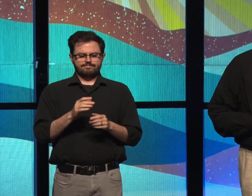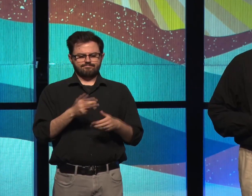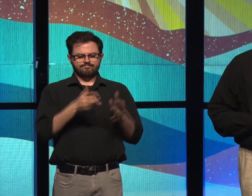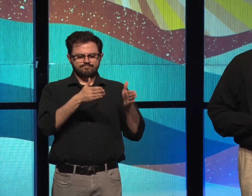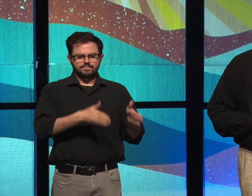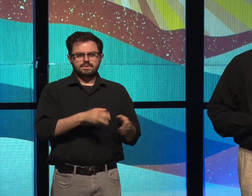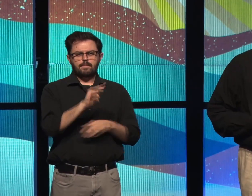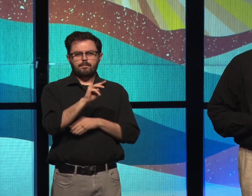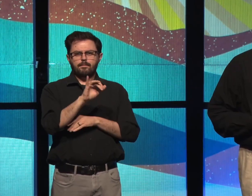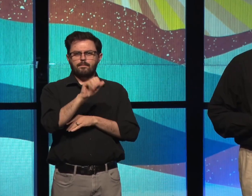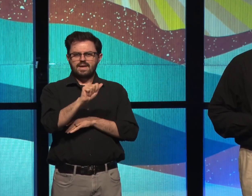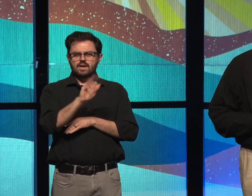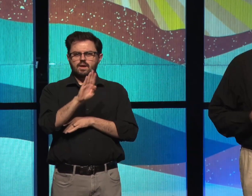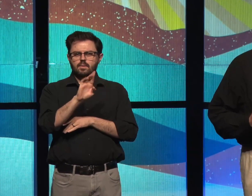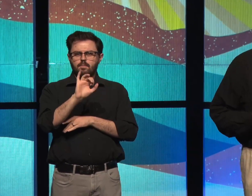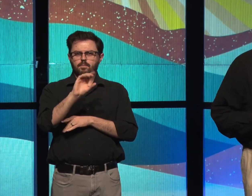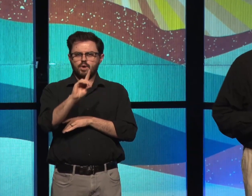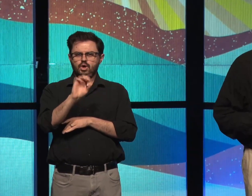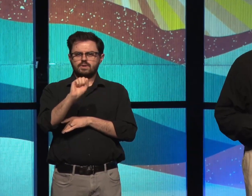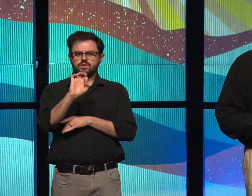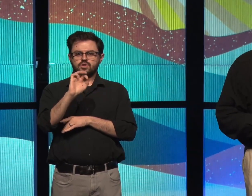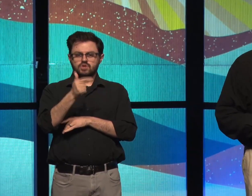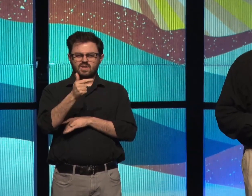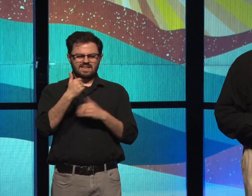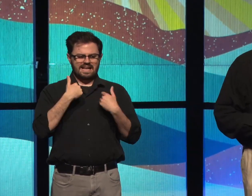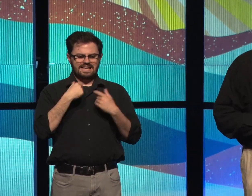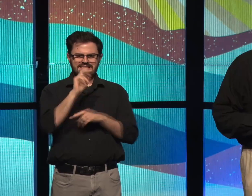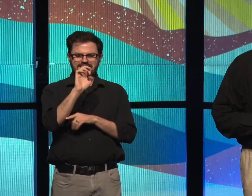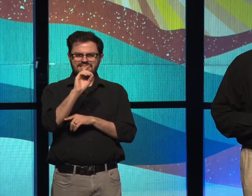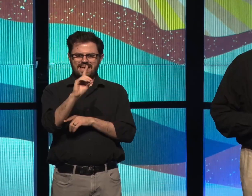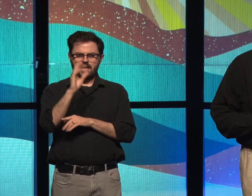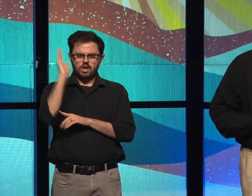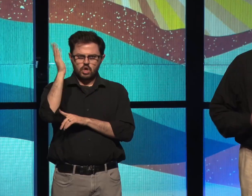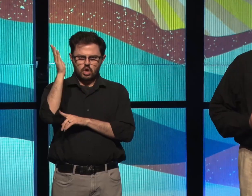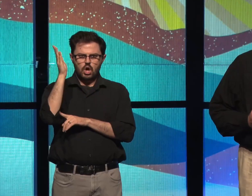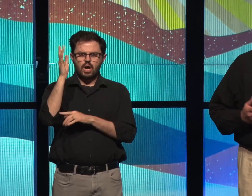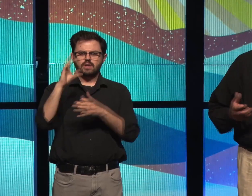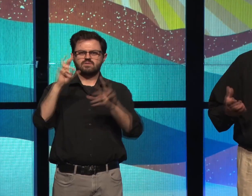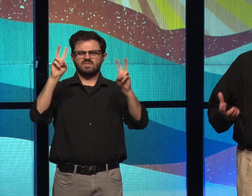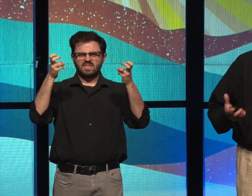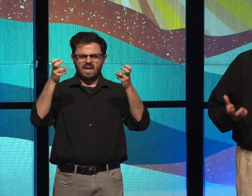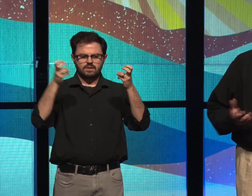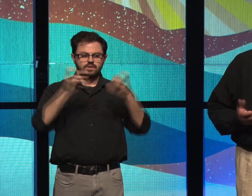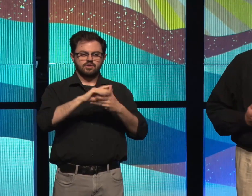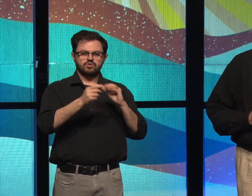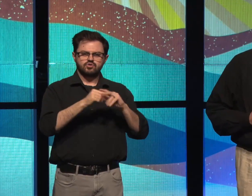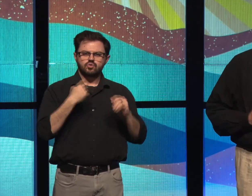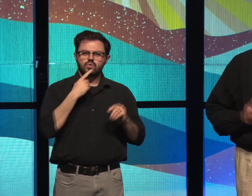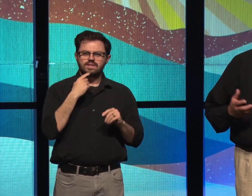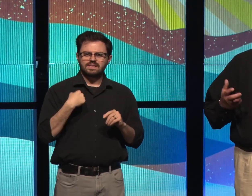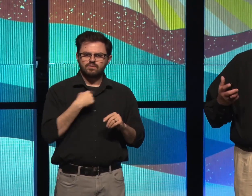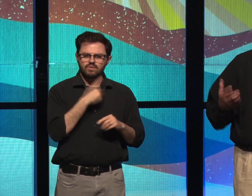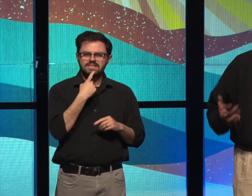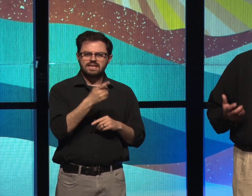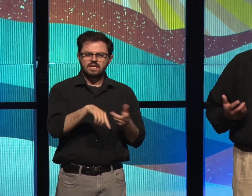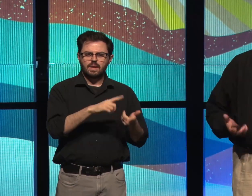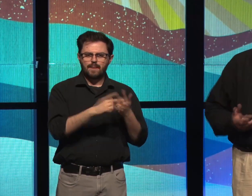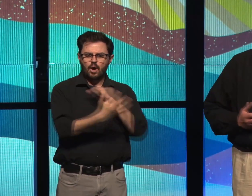Talk, the story that we tell about poverty isn't true, gives many examples of